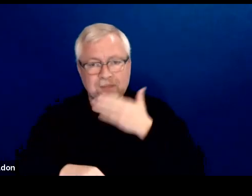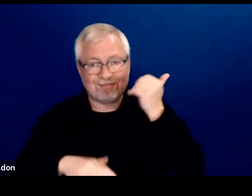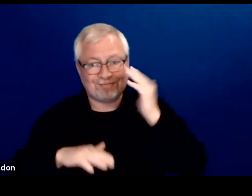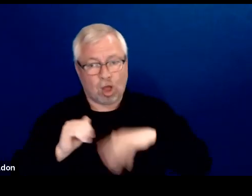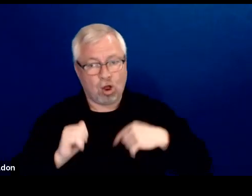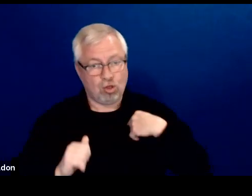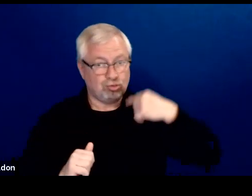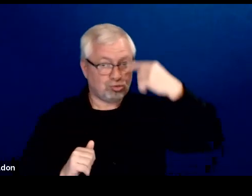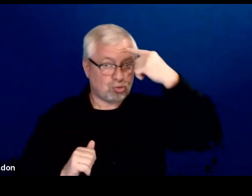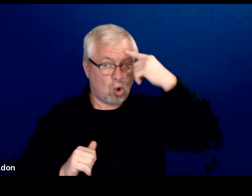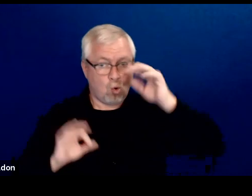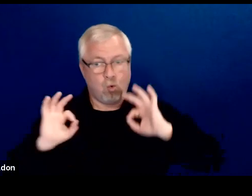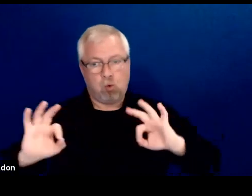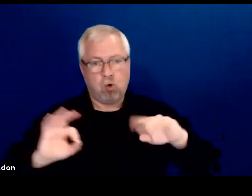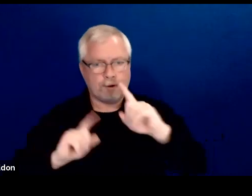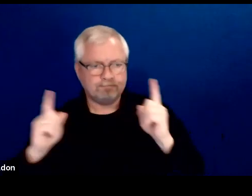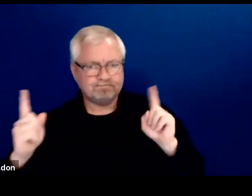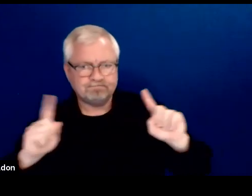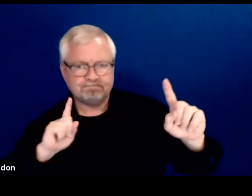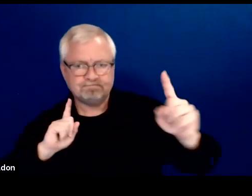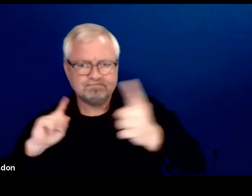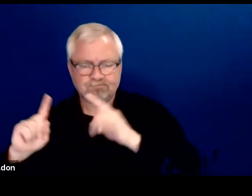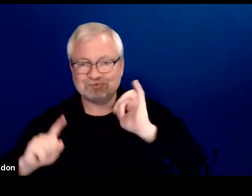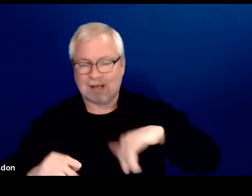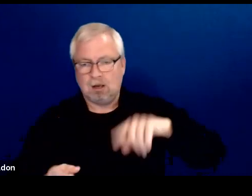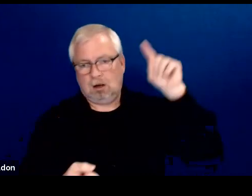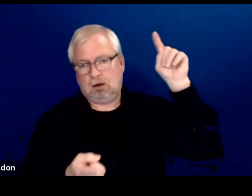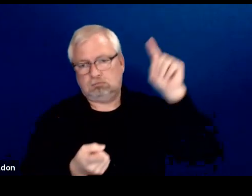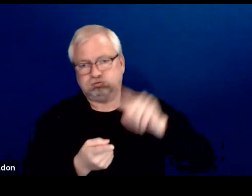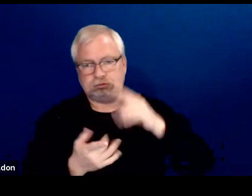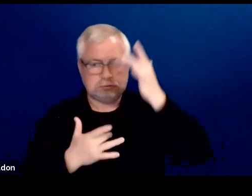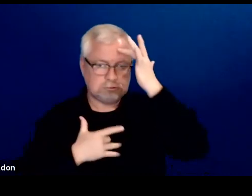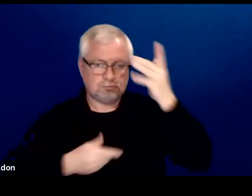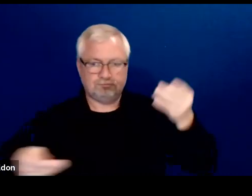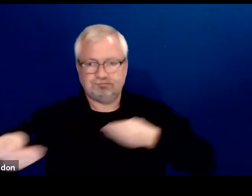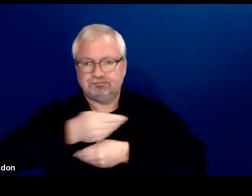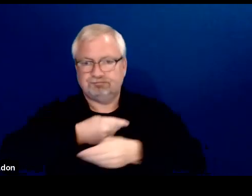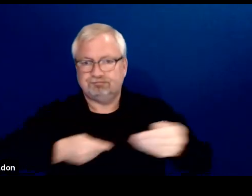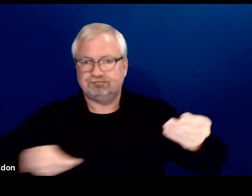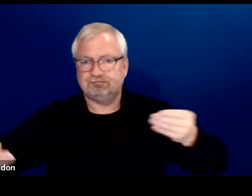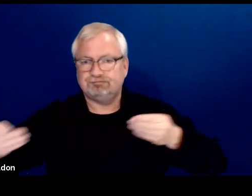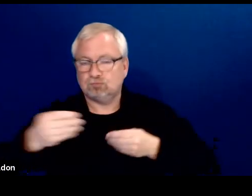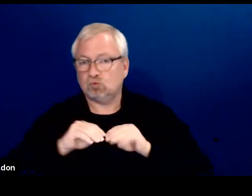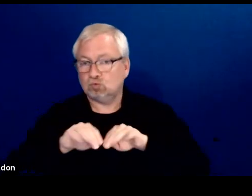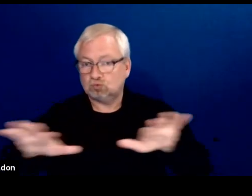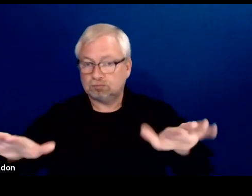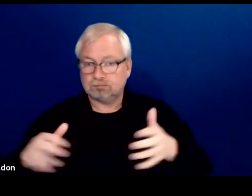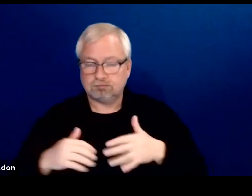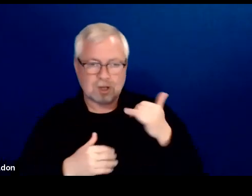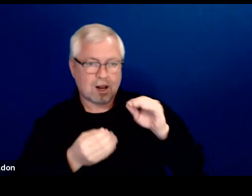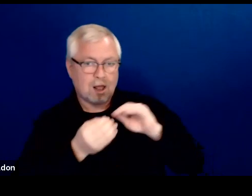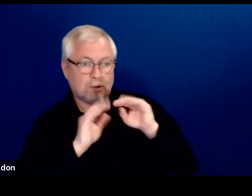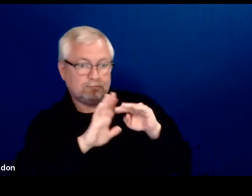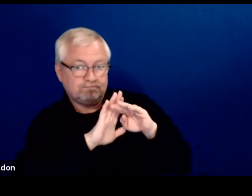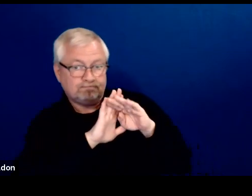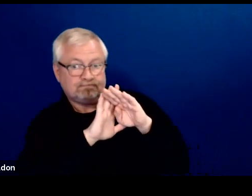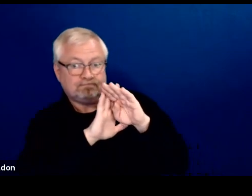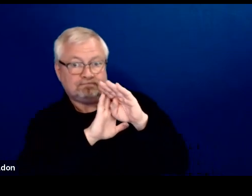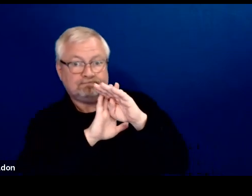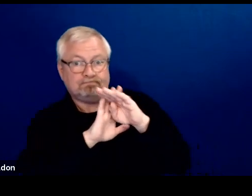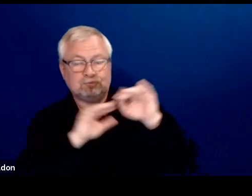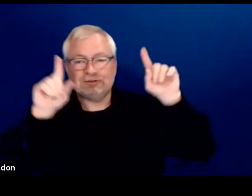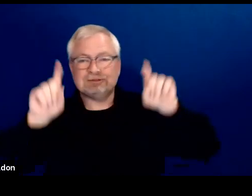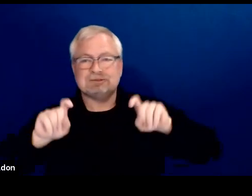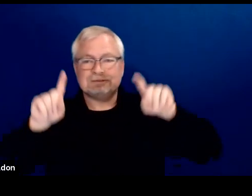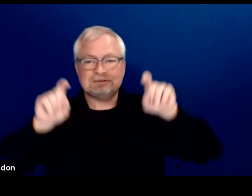mitigation process. We push it down with testing and the change behaviors. Now, I say the testing because it's